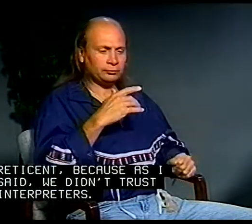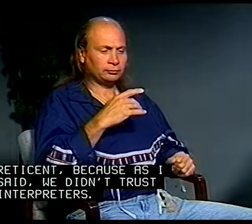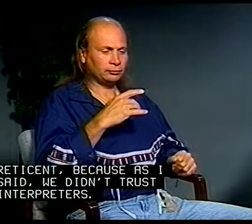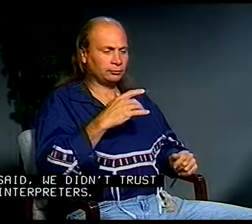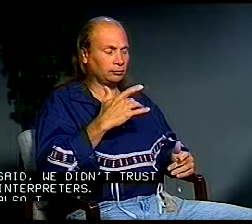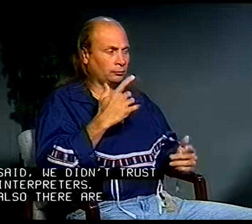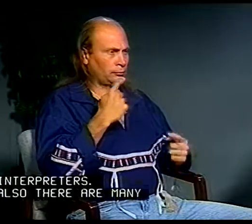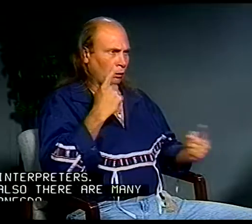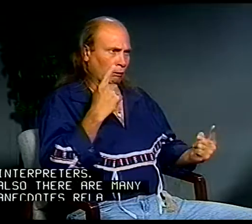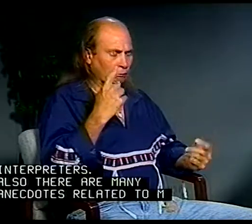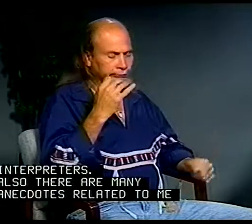trust interpreters.